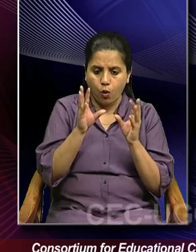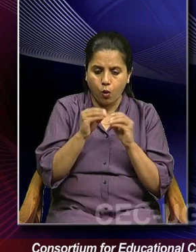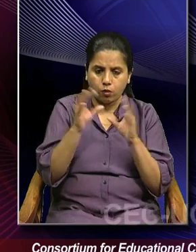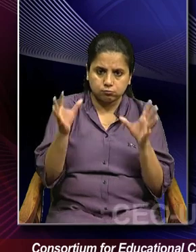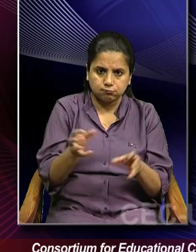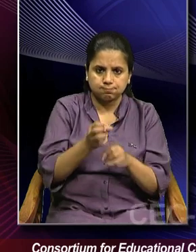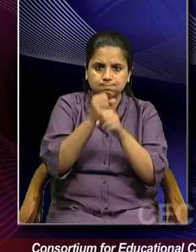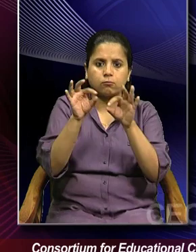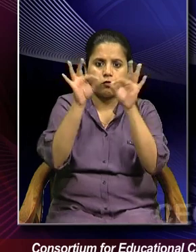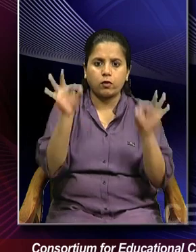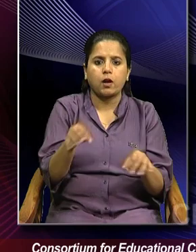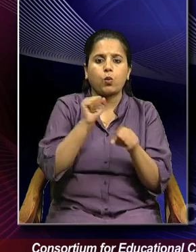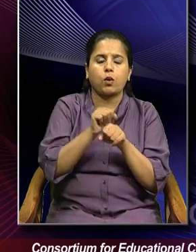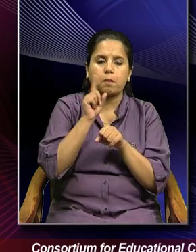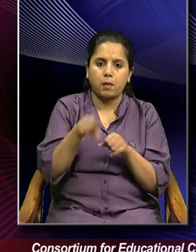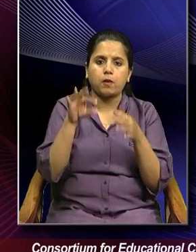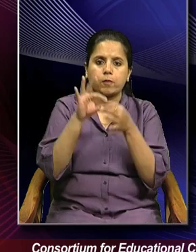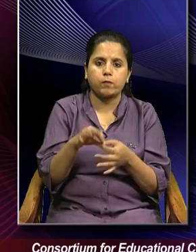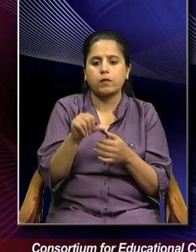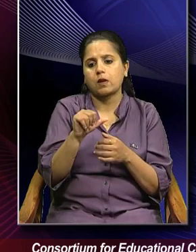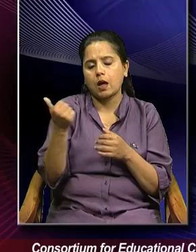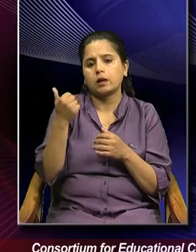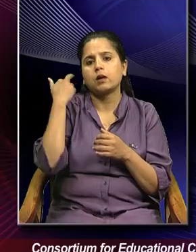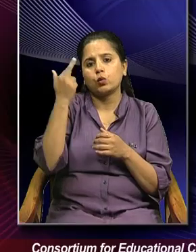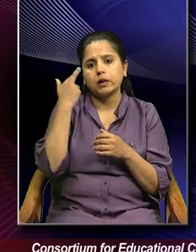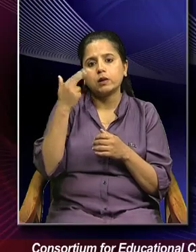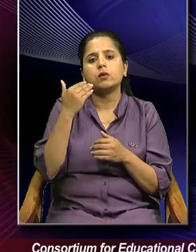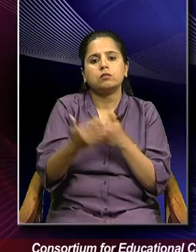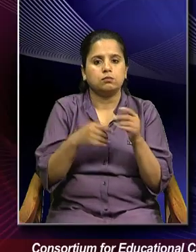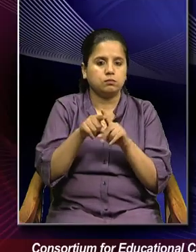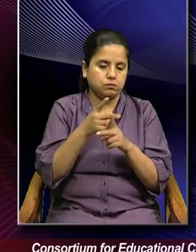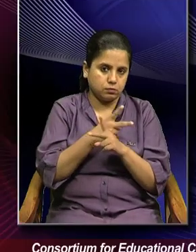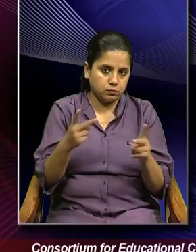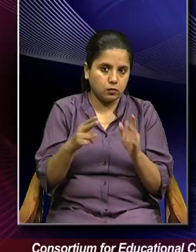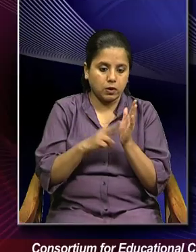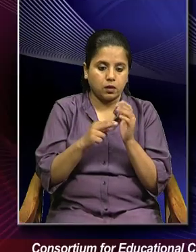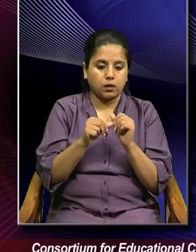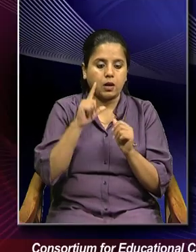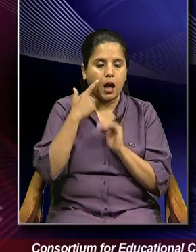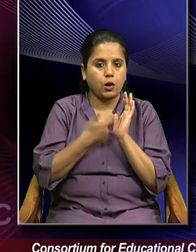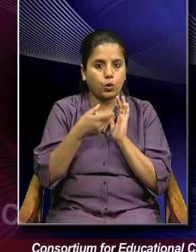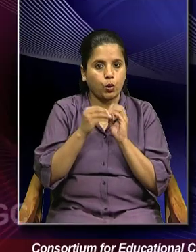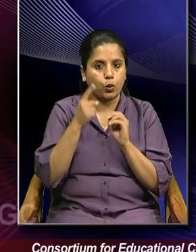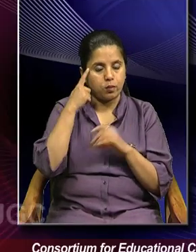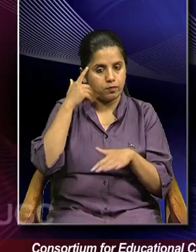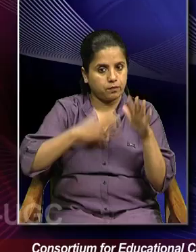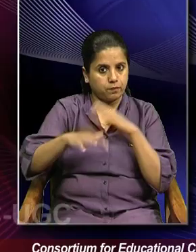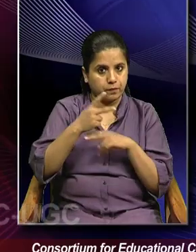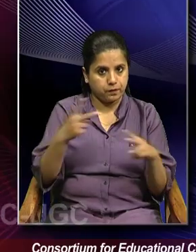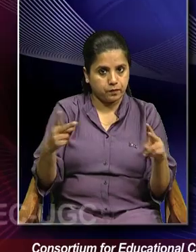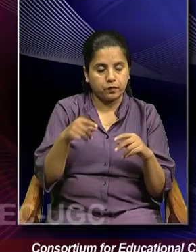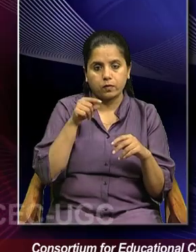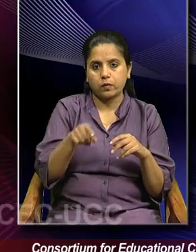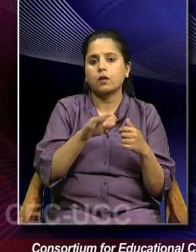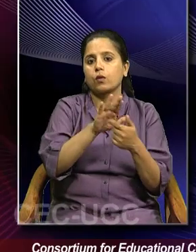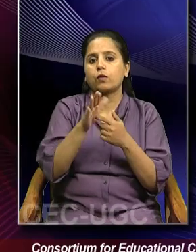comprehensive framework with respect to other factors also. The Nairobi strategy stated that, and we